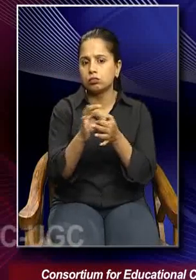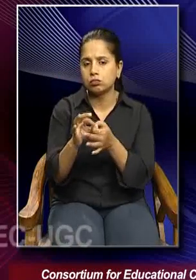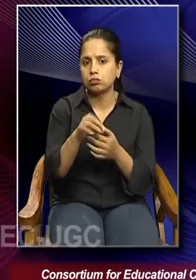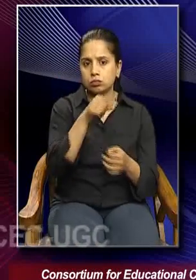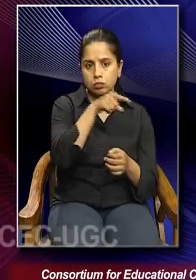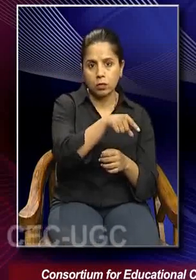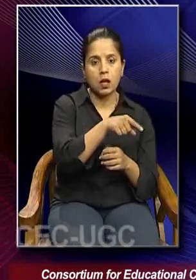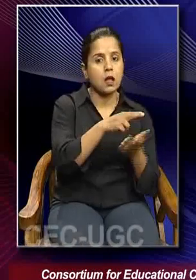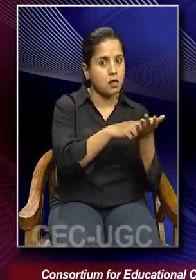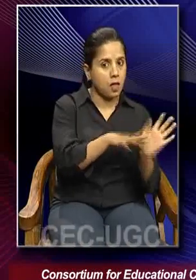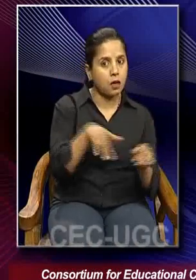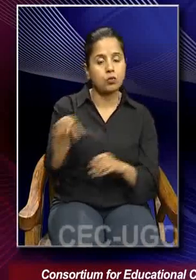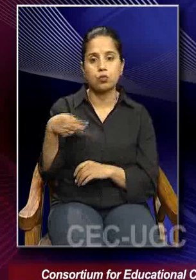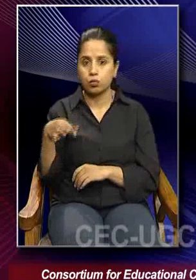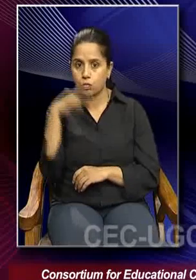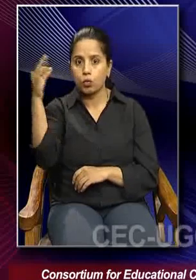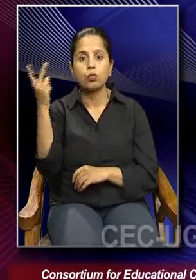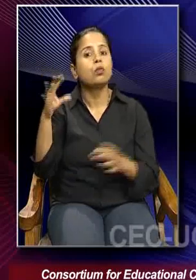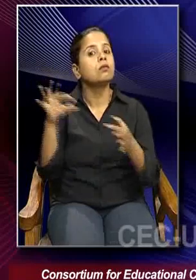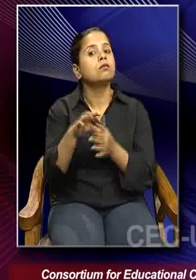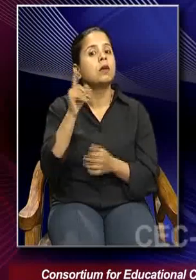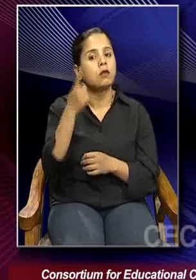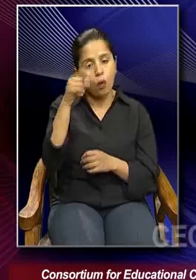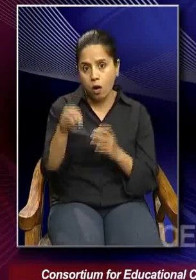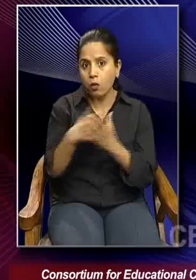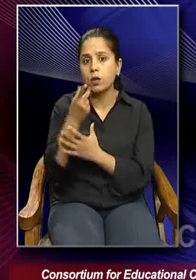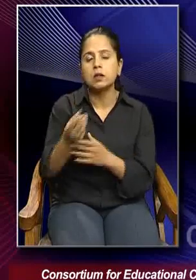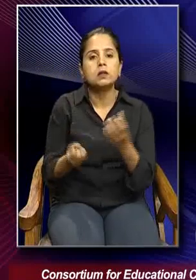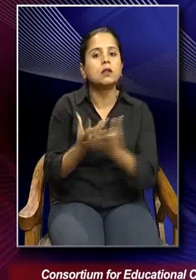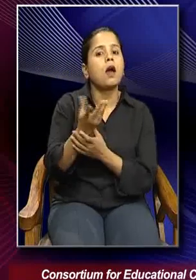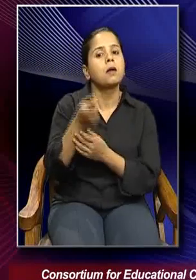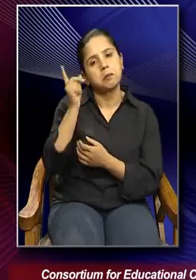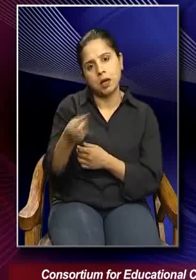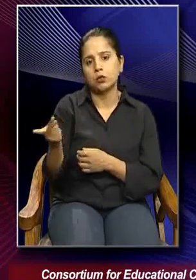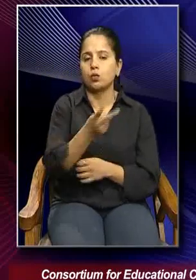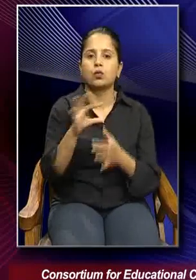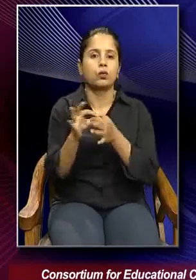the Purush, which is necessary for this evolution to start.